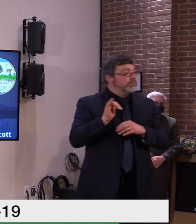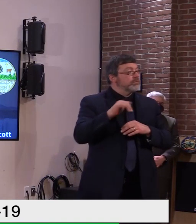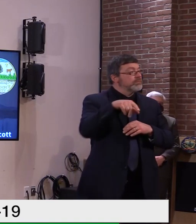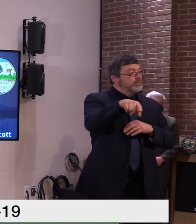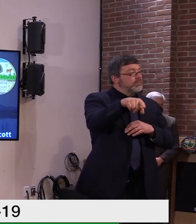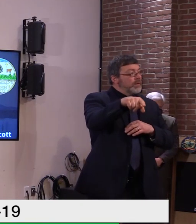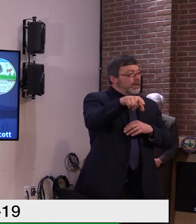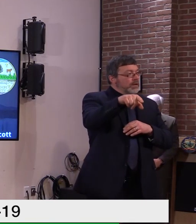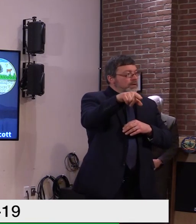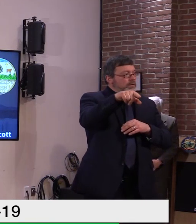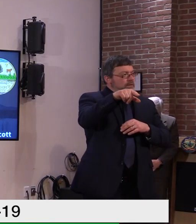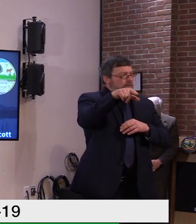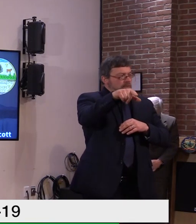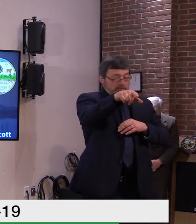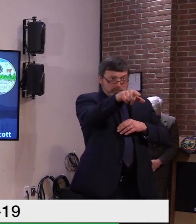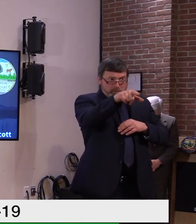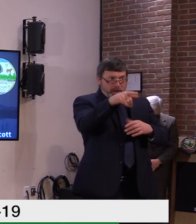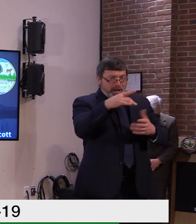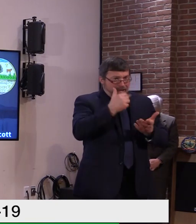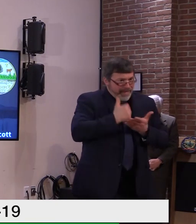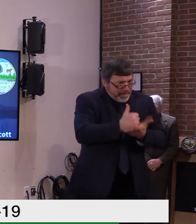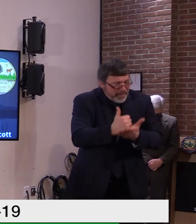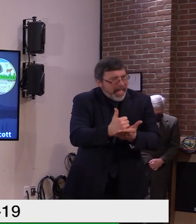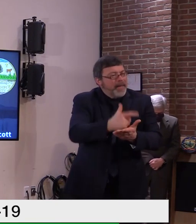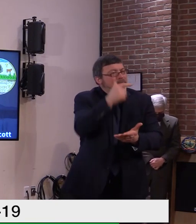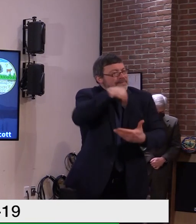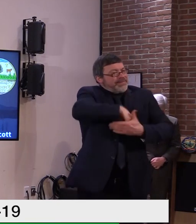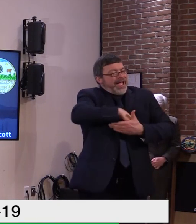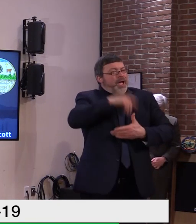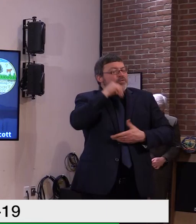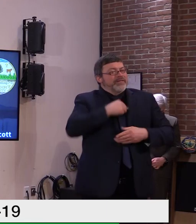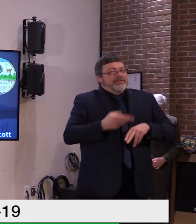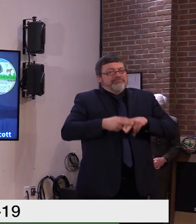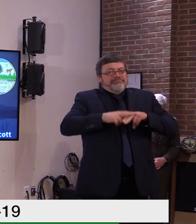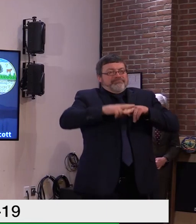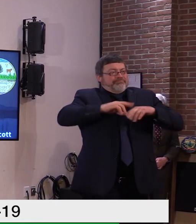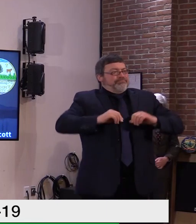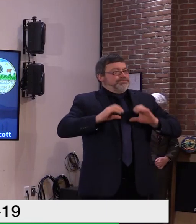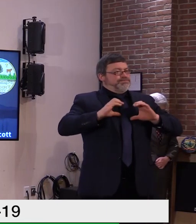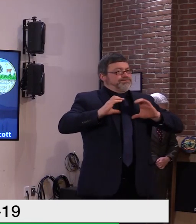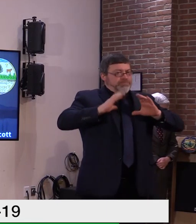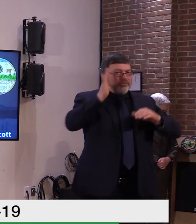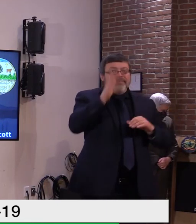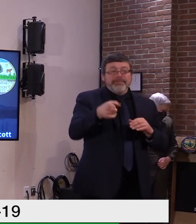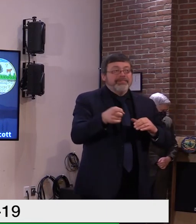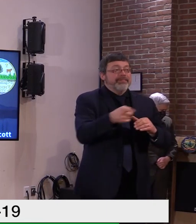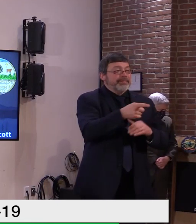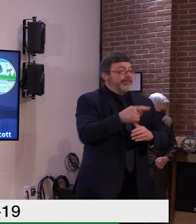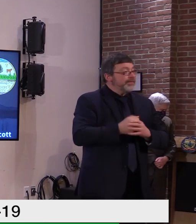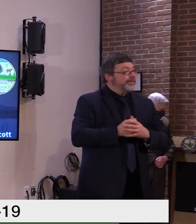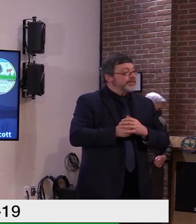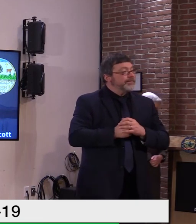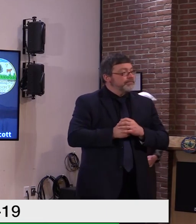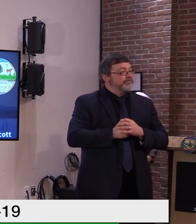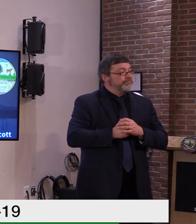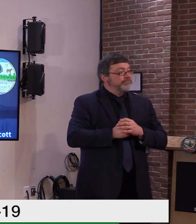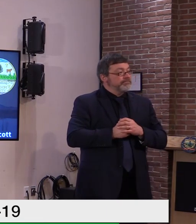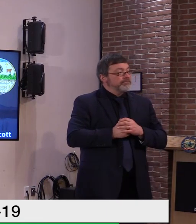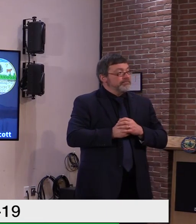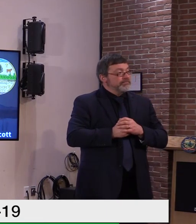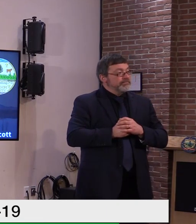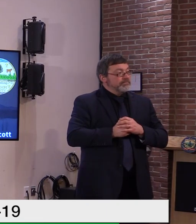celebrate, you find ways to do so safely, either with people you live with or with one other trusted